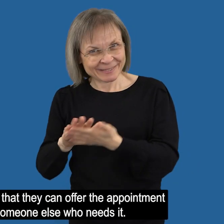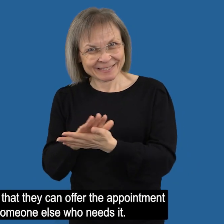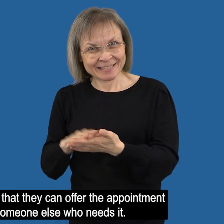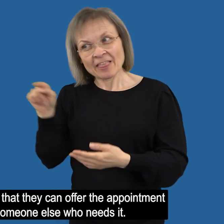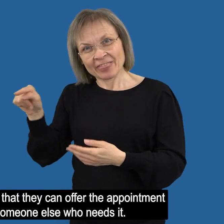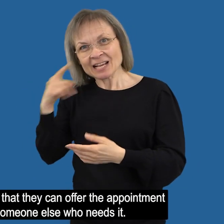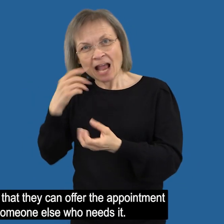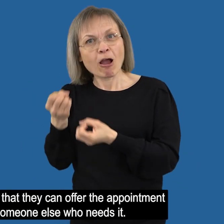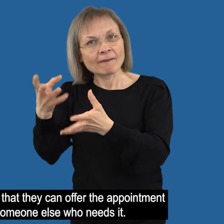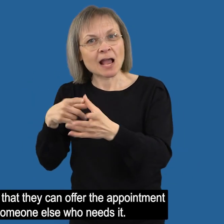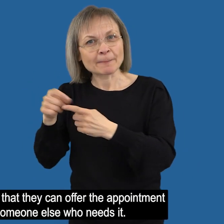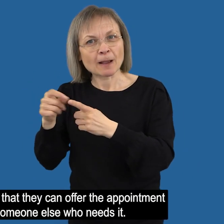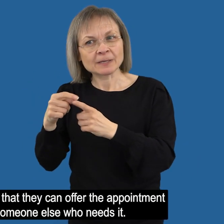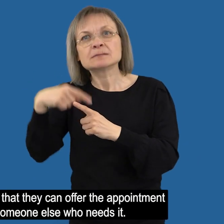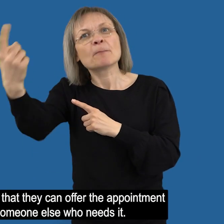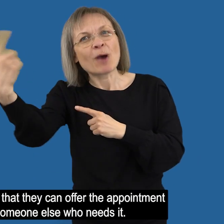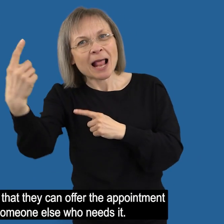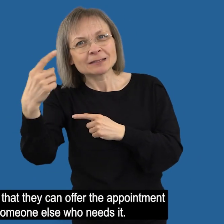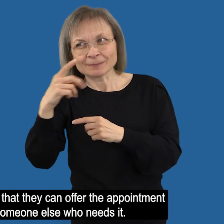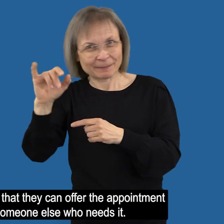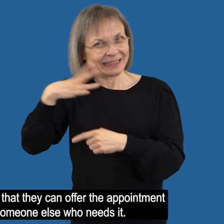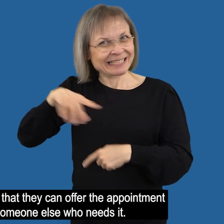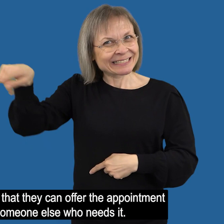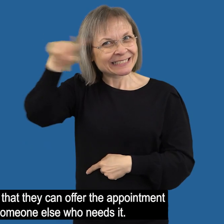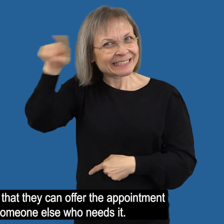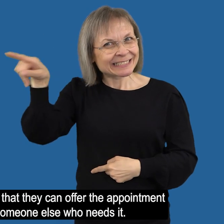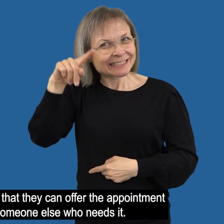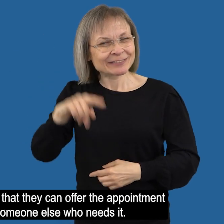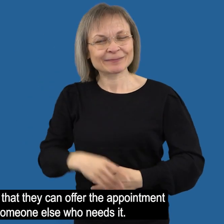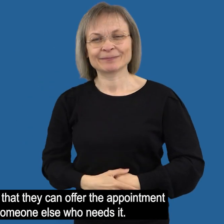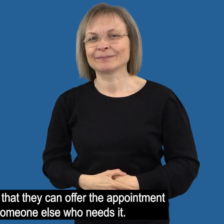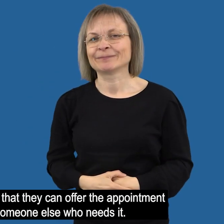This means that they can offer the appointment to someone else who needs it.